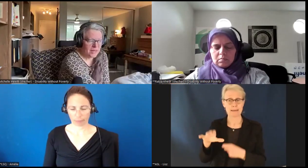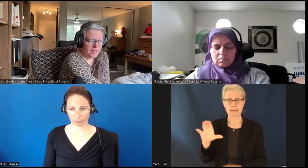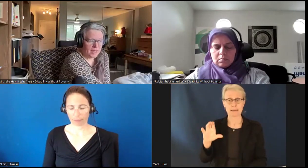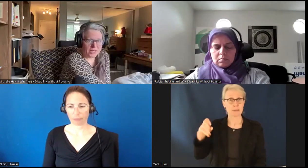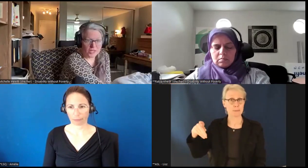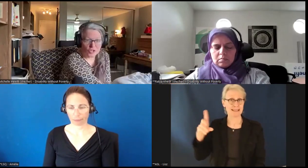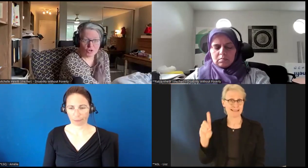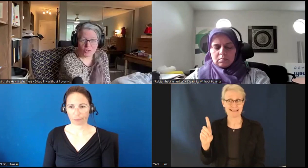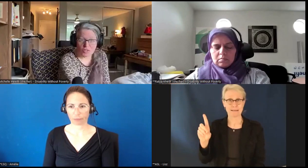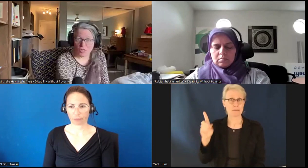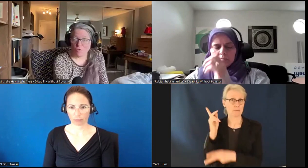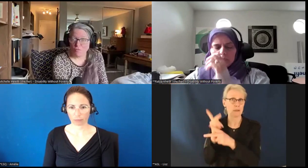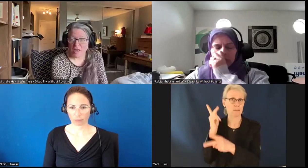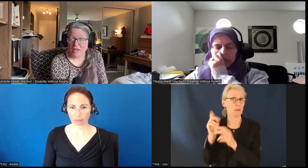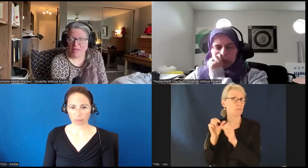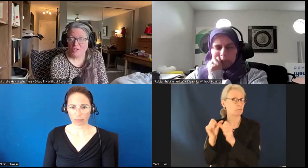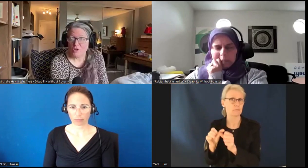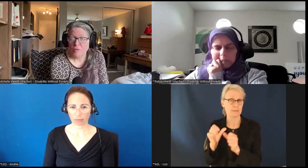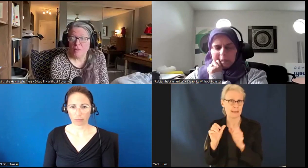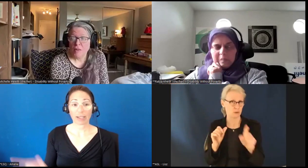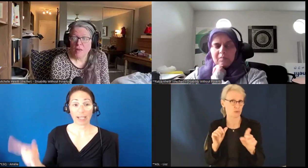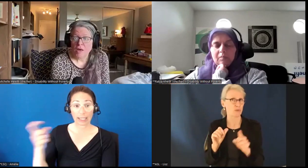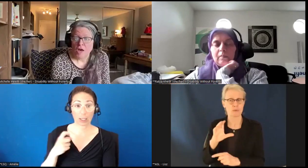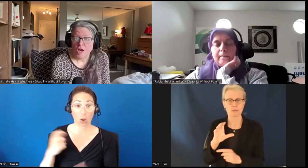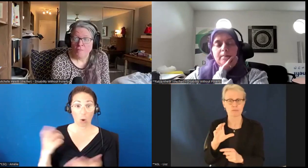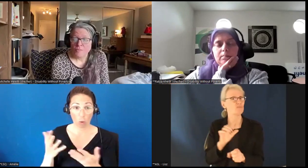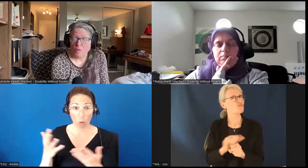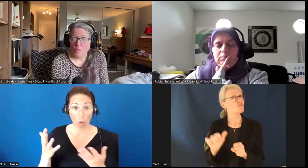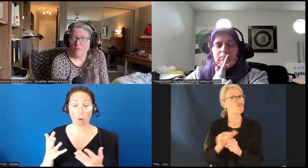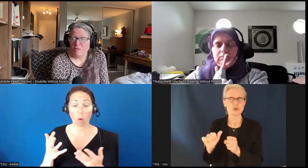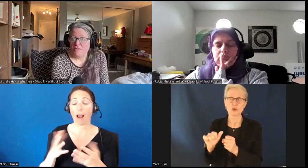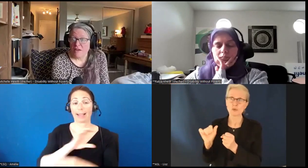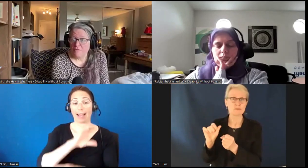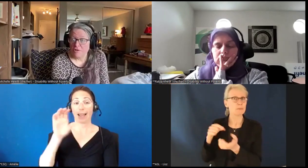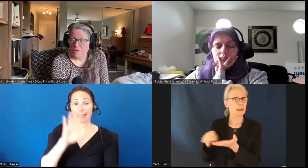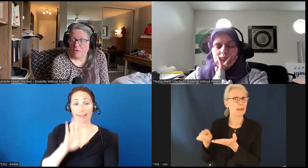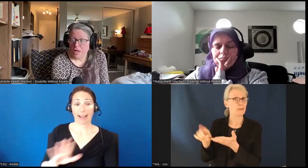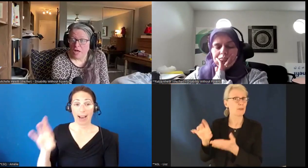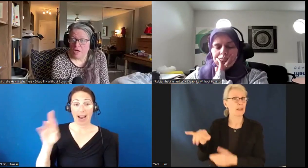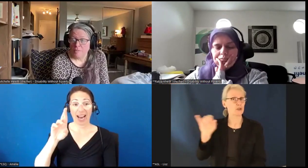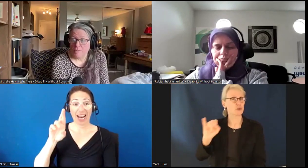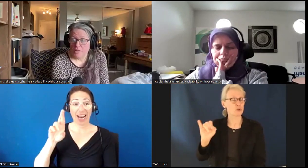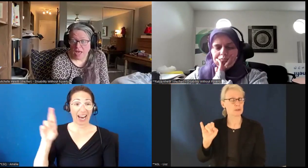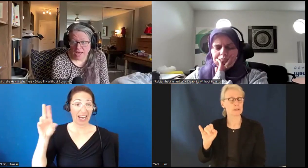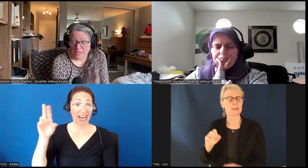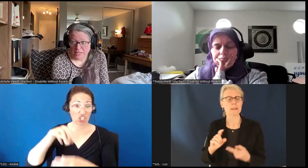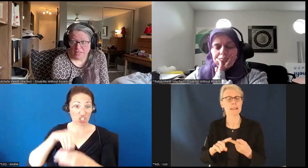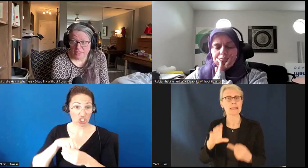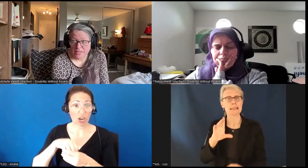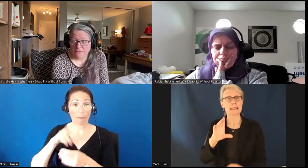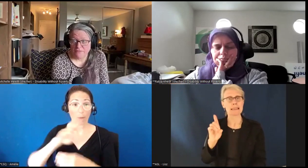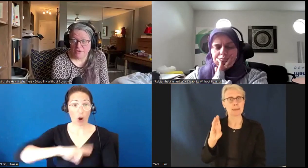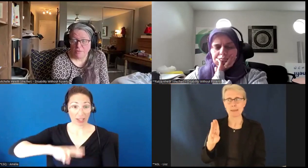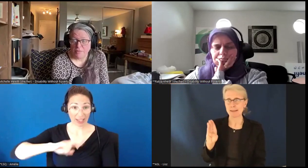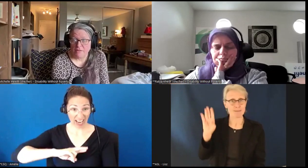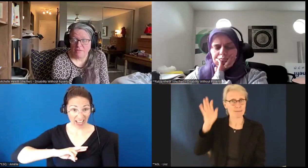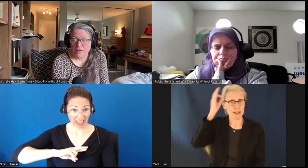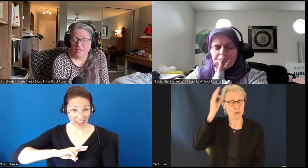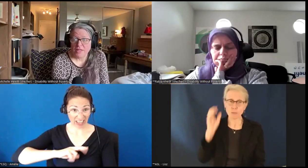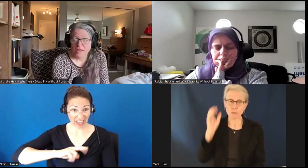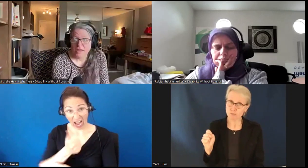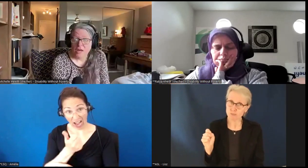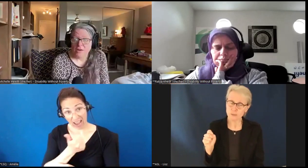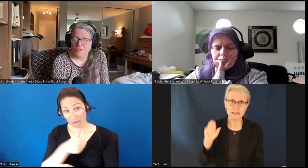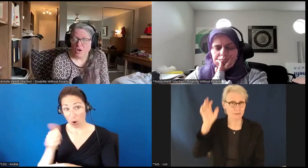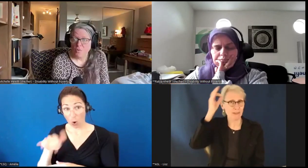is like an insurance that you've paid into. Will it be federal? Yes, this is a federal